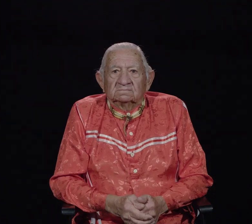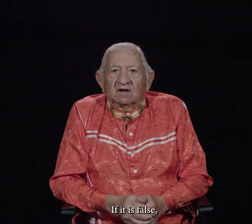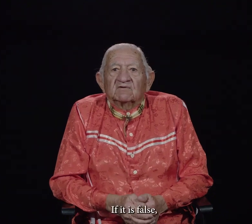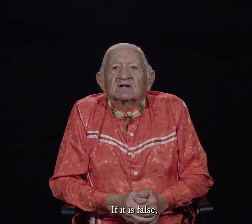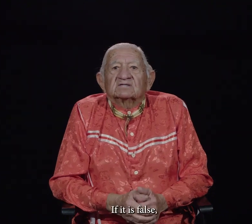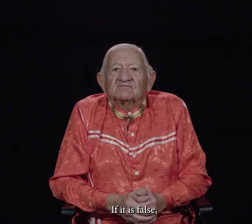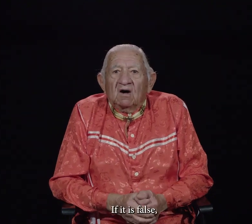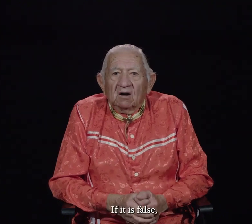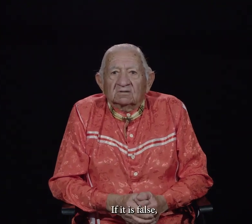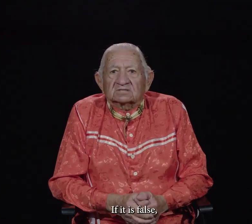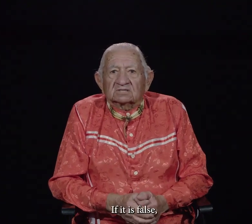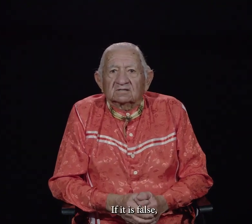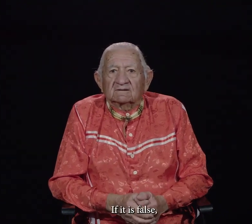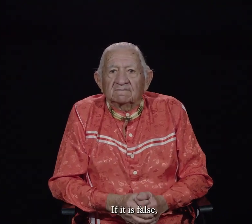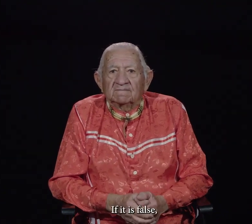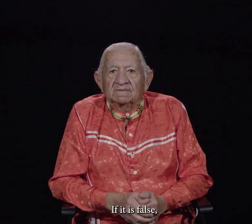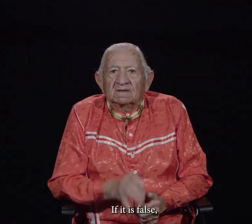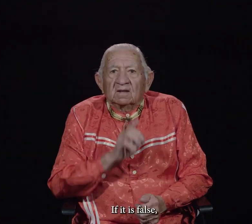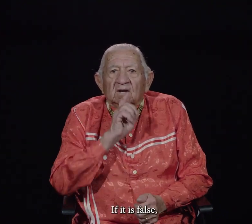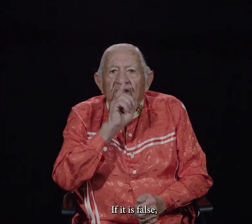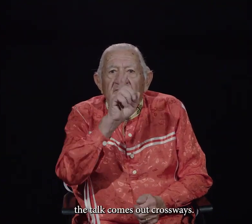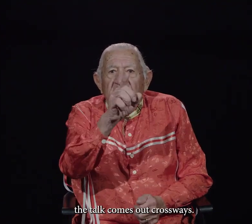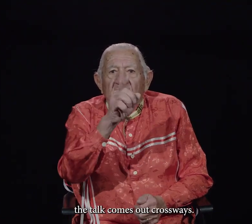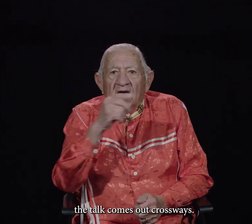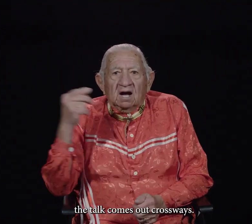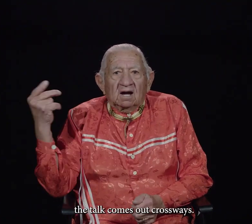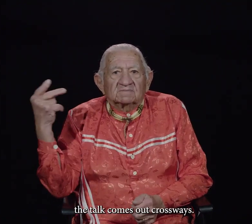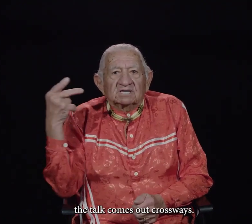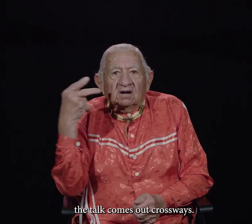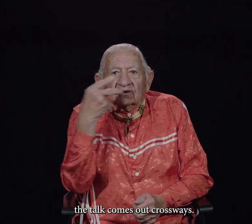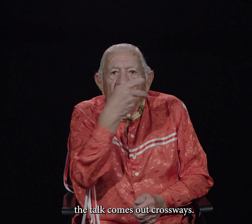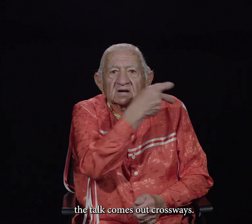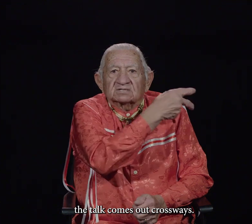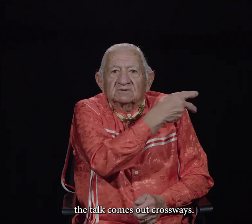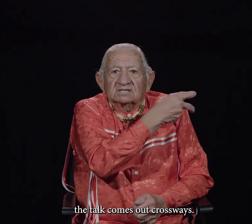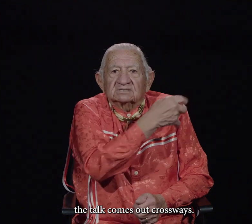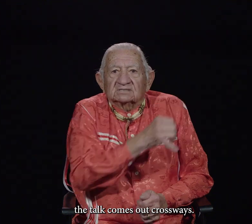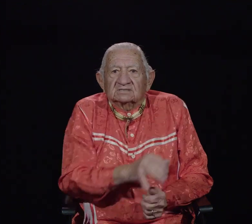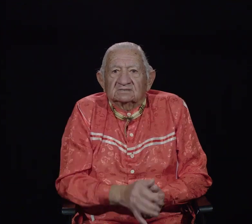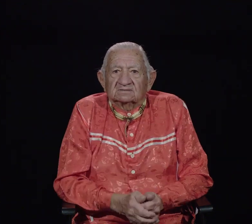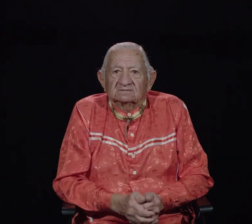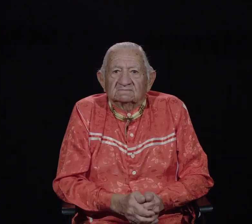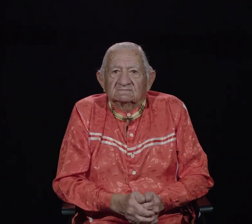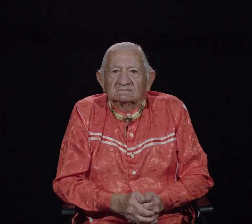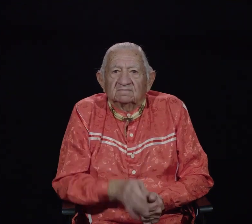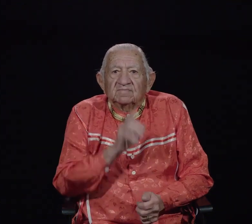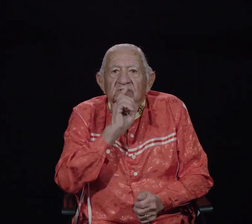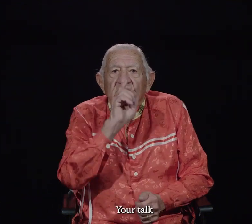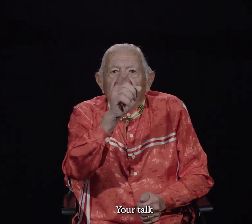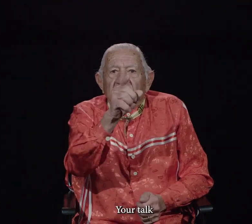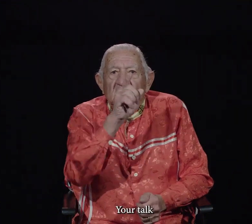If it is false, the talk comes out crossways. Your